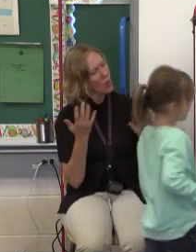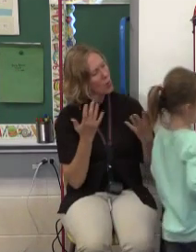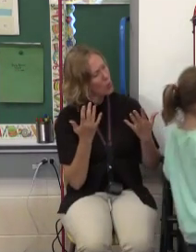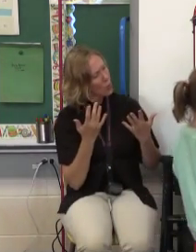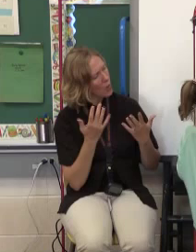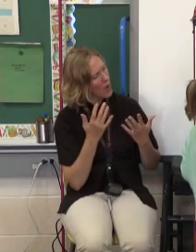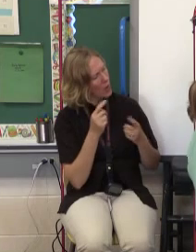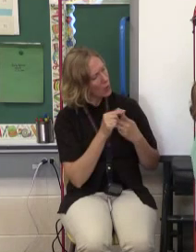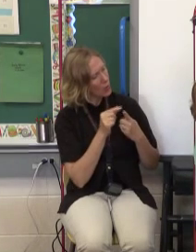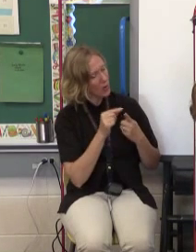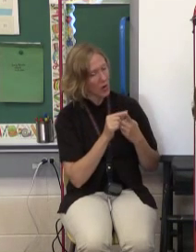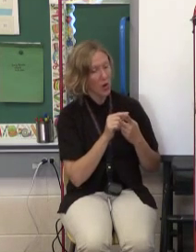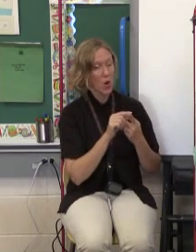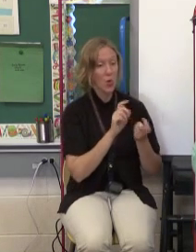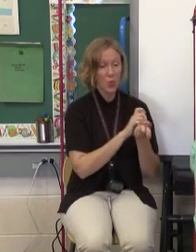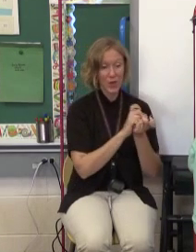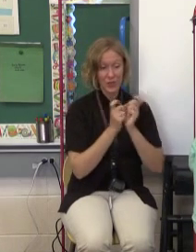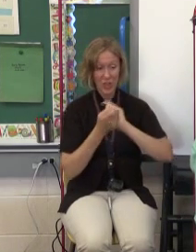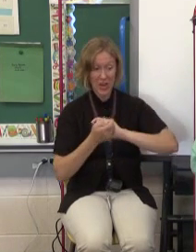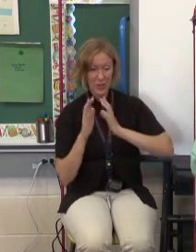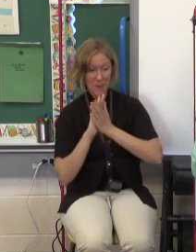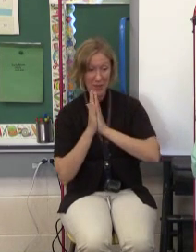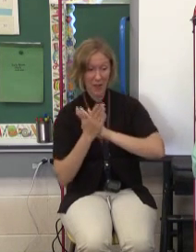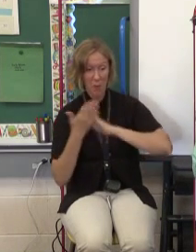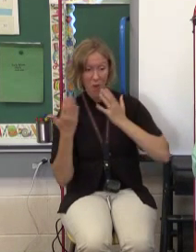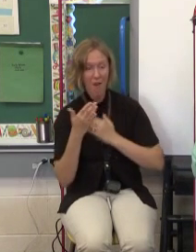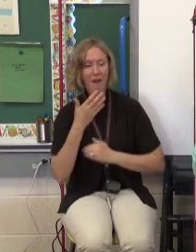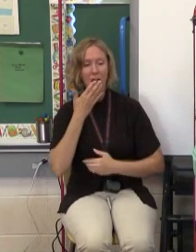This is lap, and now we got to go to had.